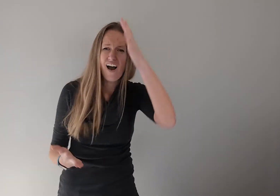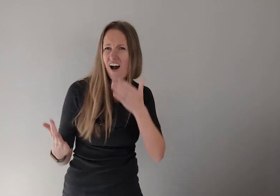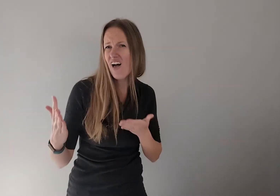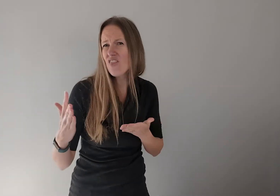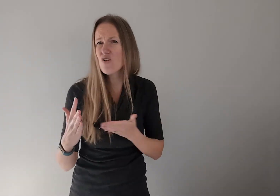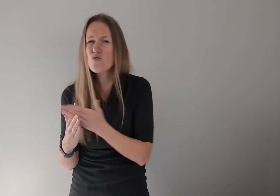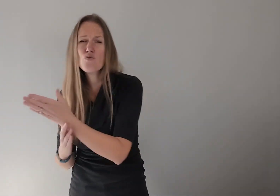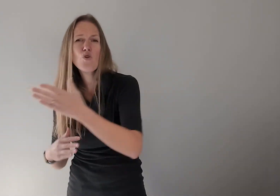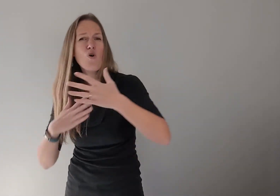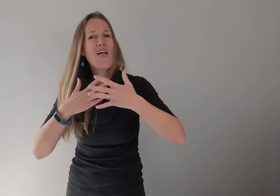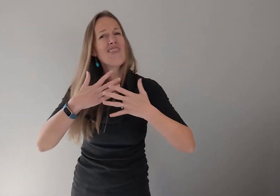Father through the